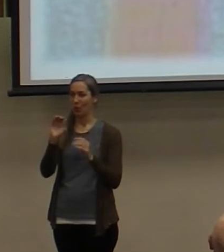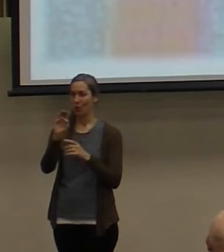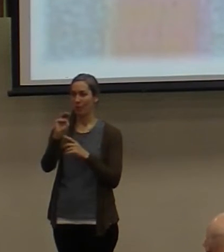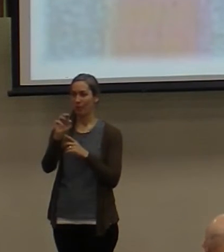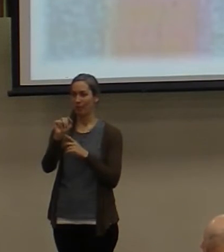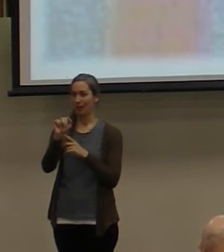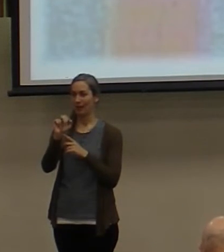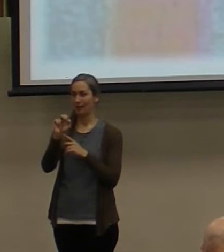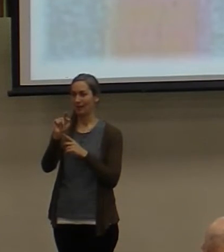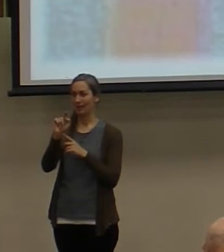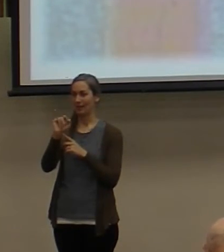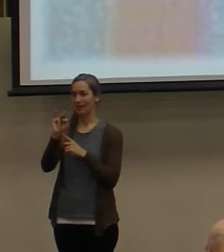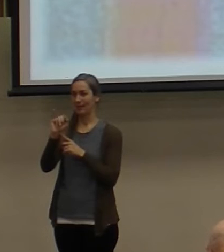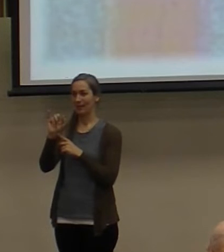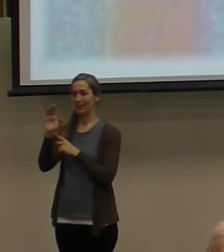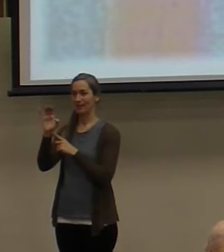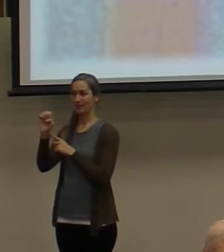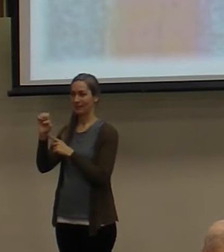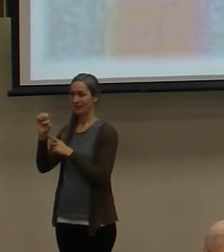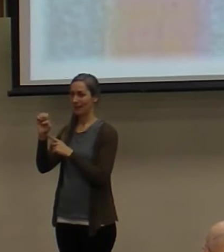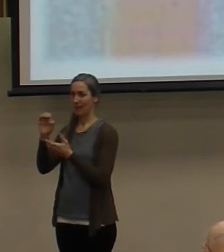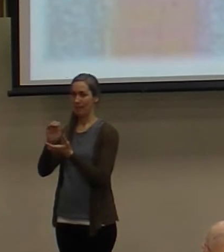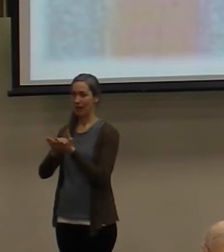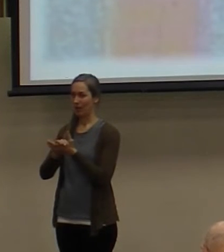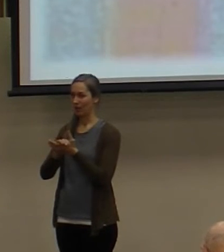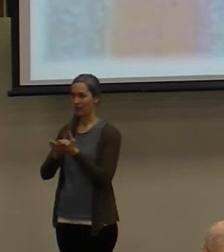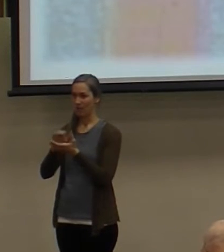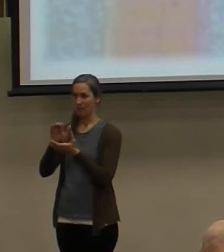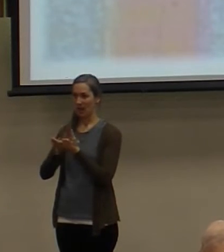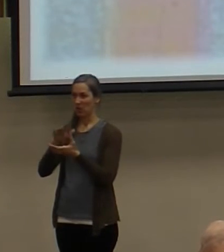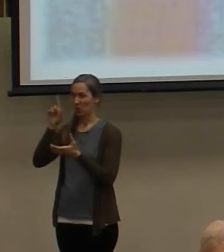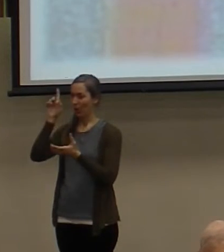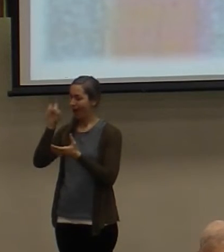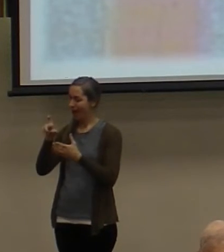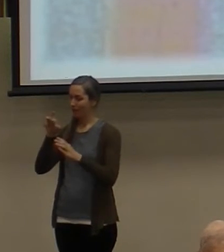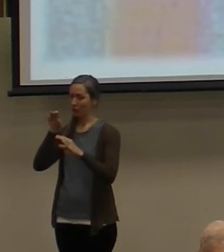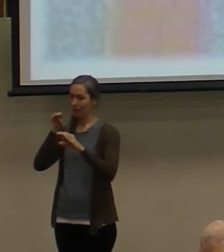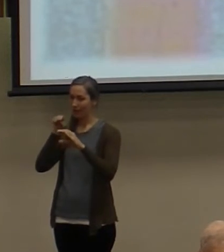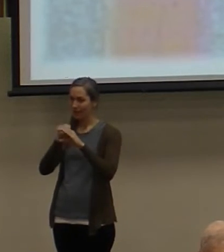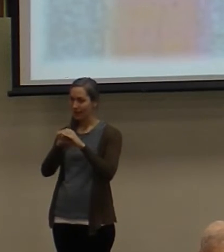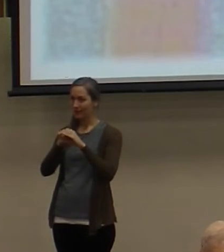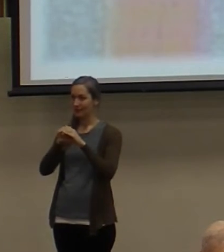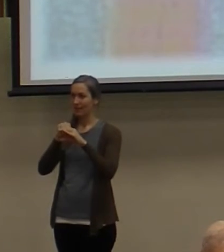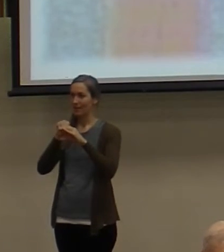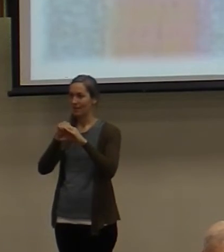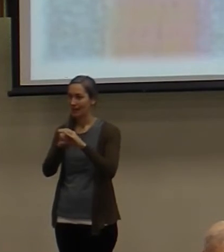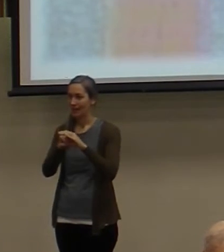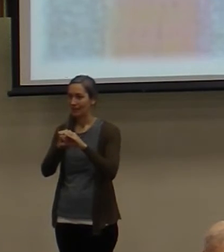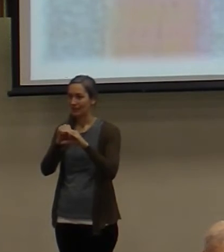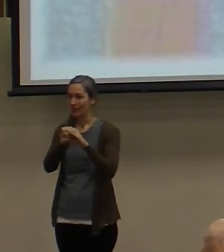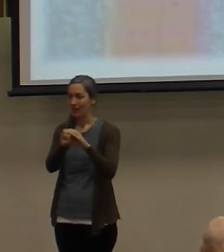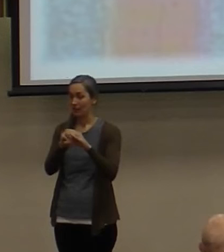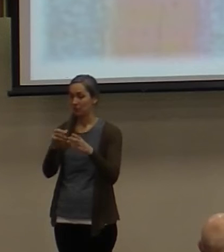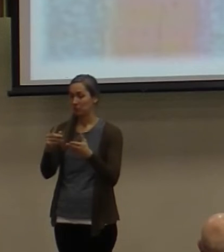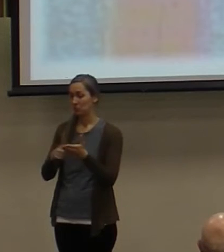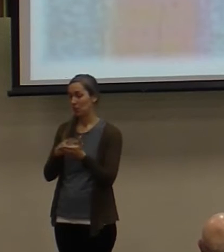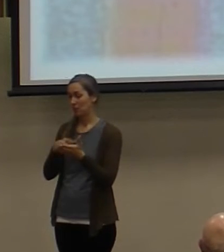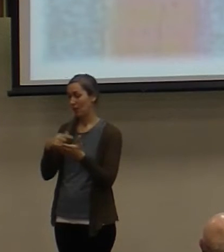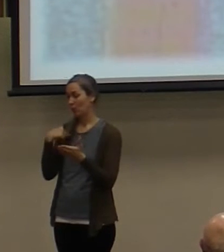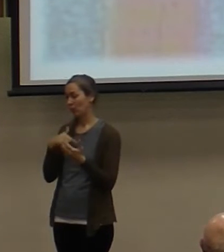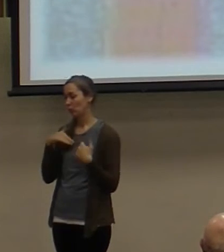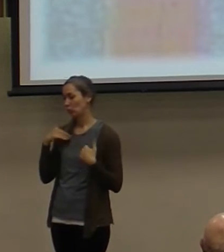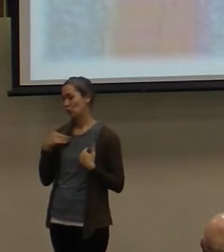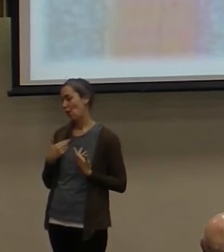Marriage requires investment. Sometimes it's the investment that we put off because we're too